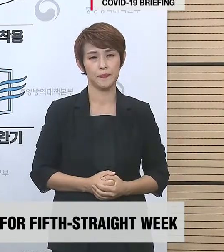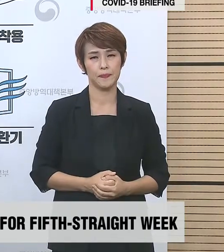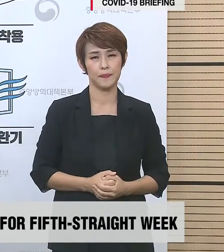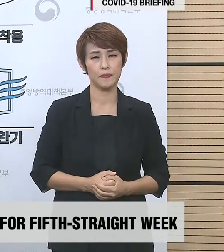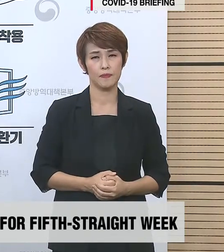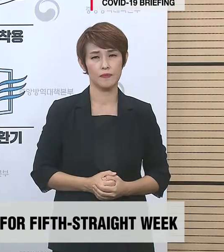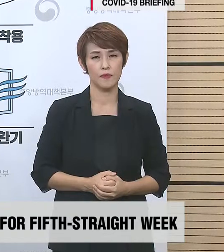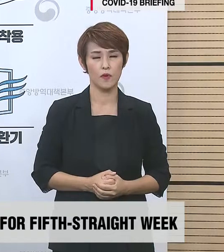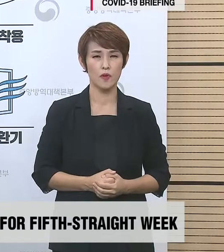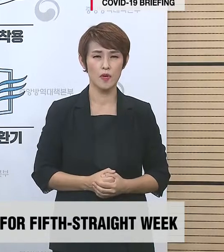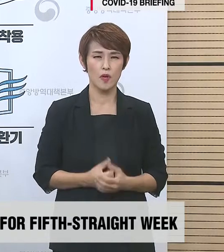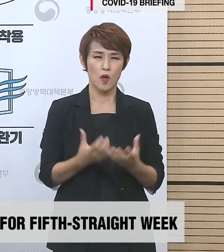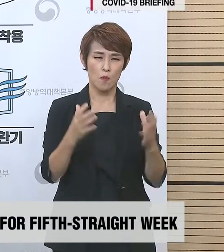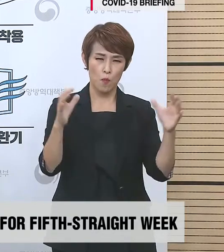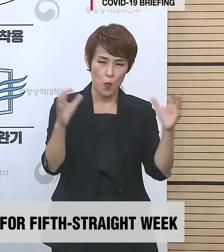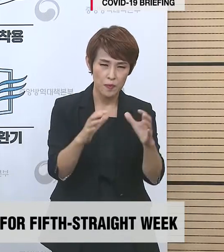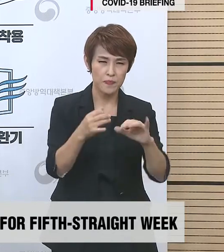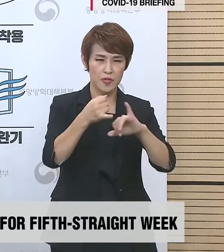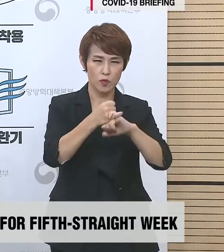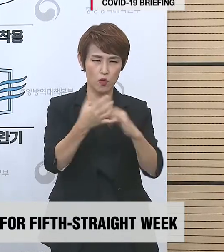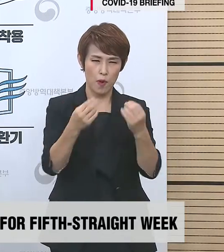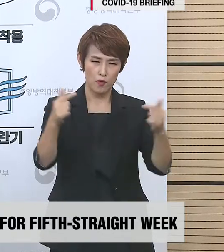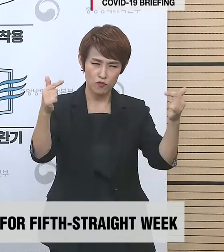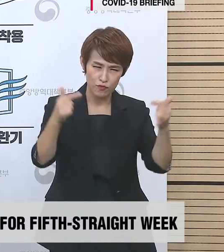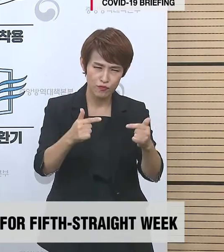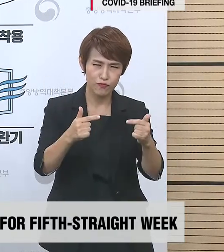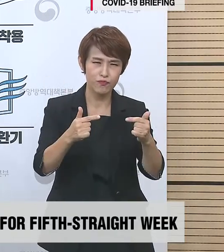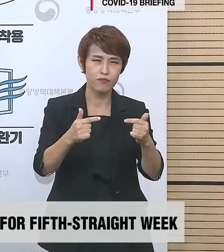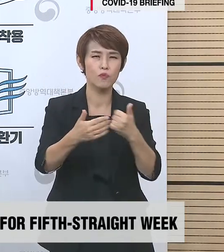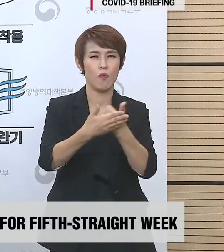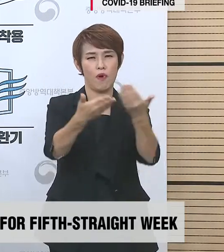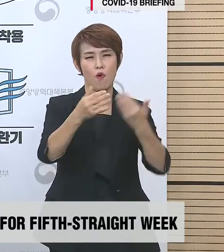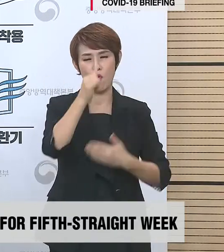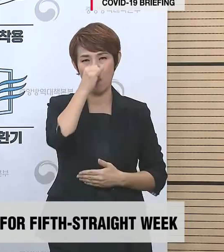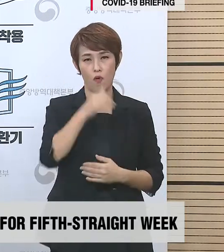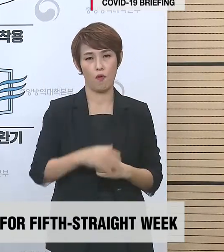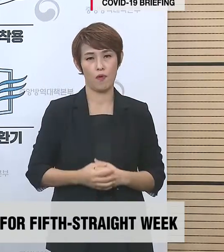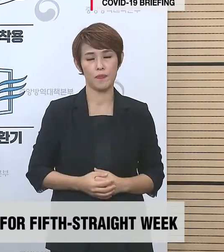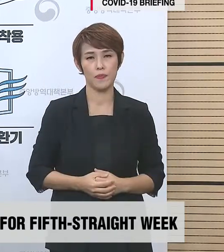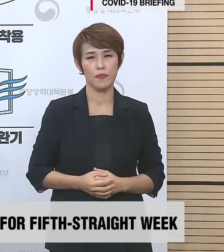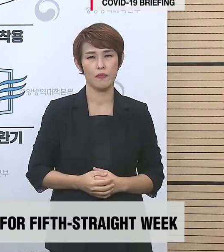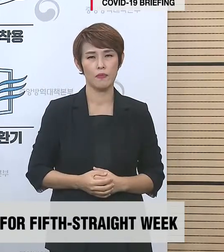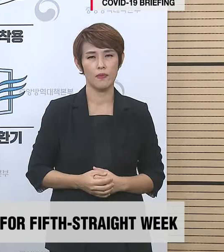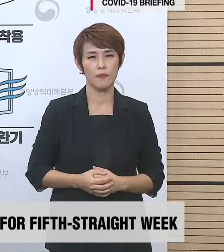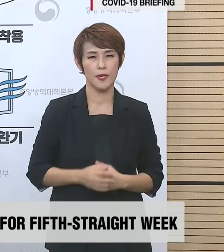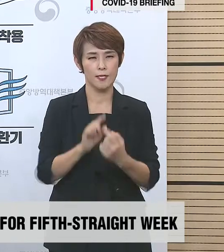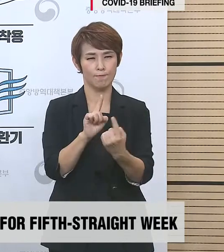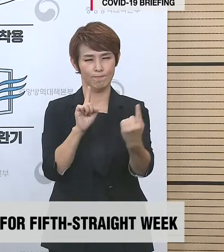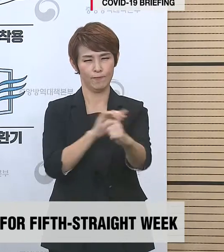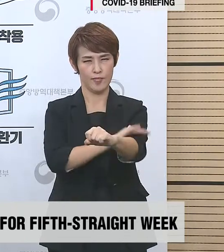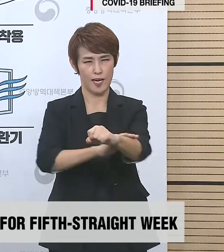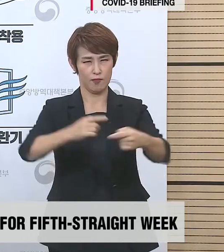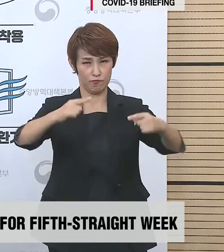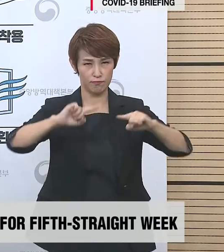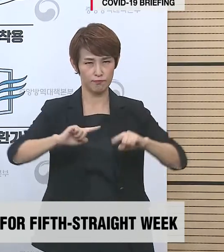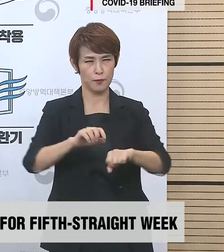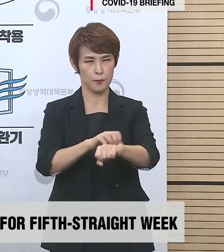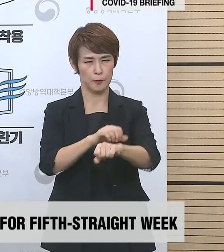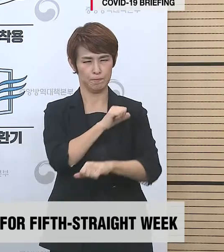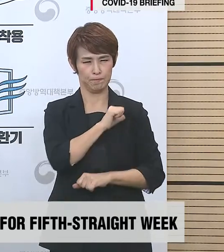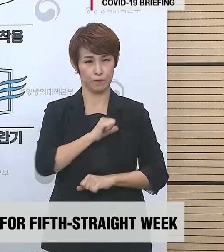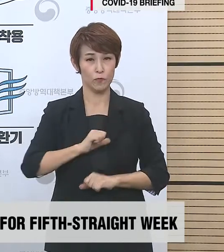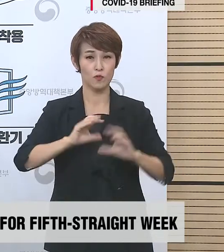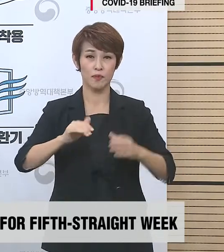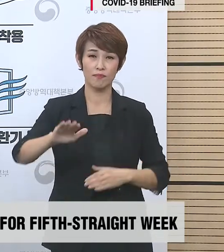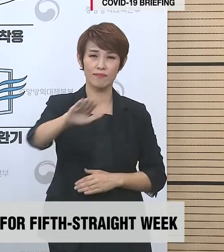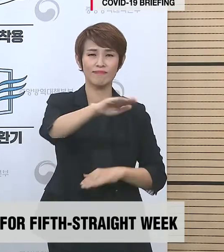us, for our quarantine measures to be effective, we need the participation by the members of the public, and many people